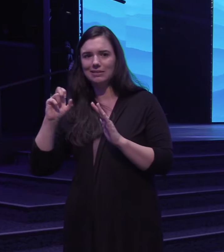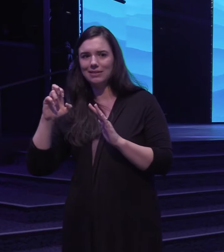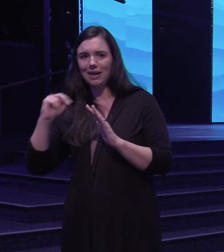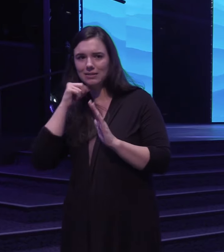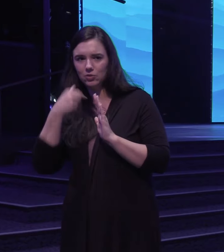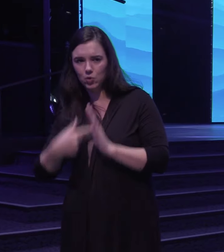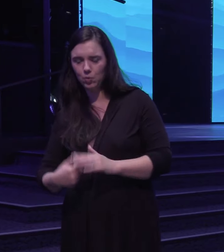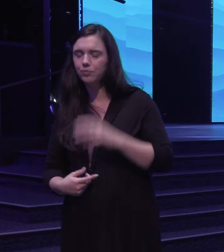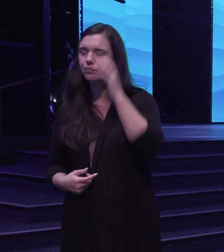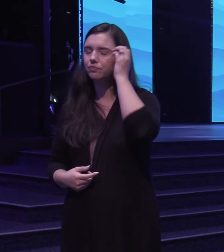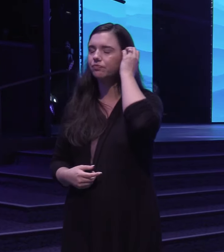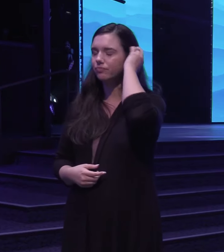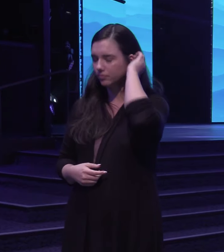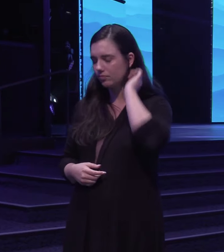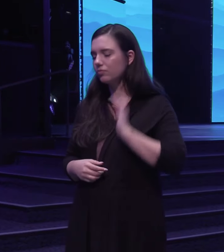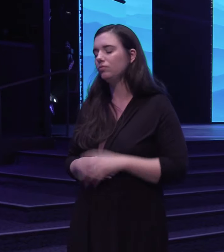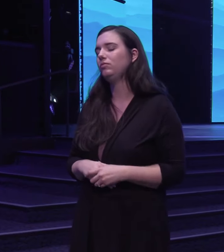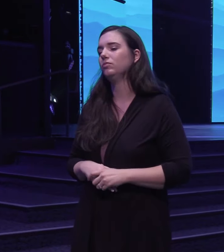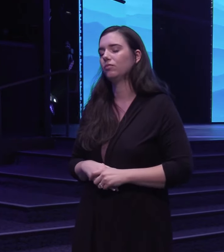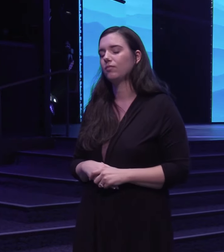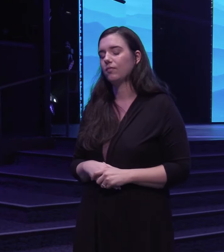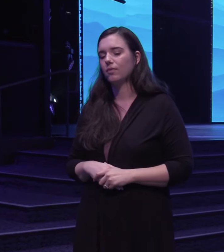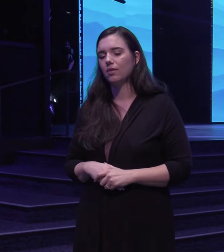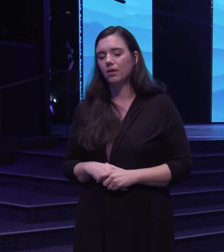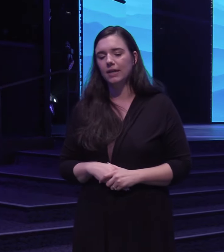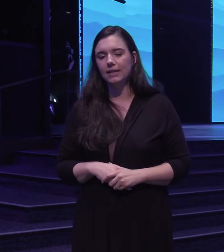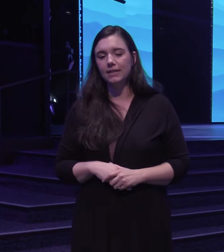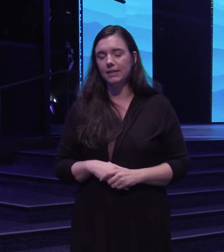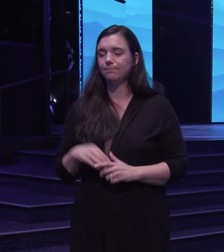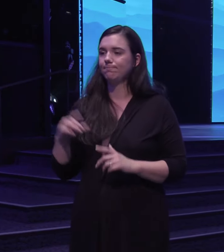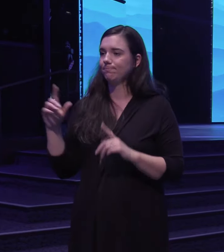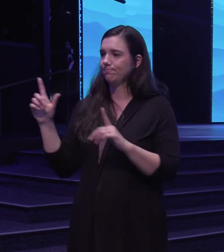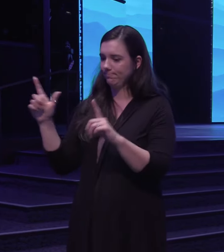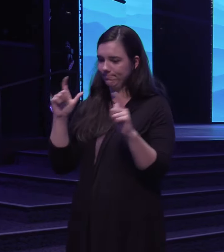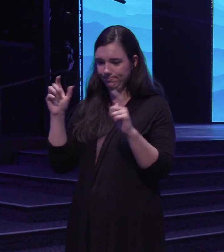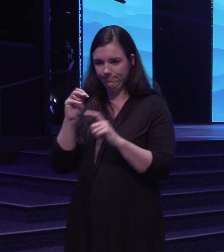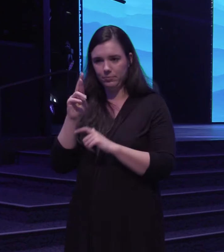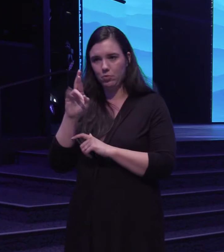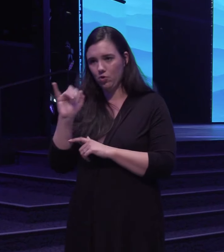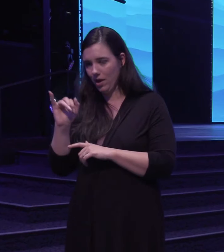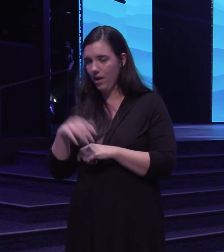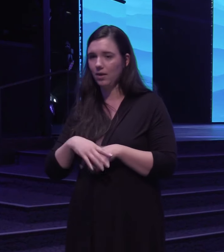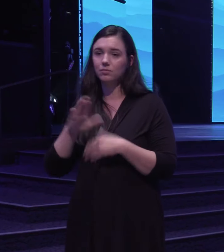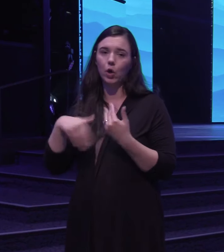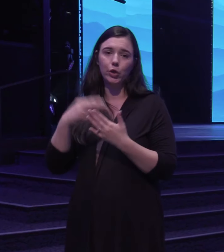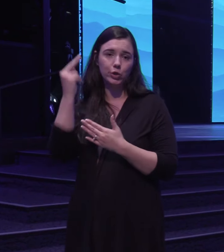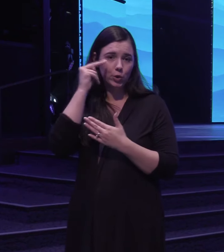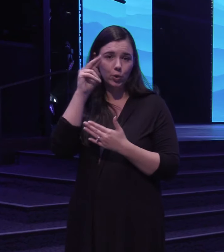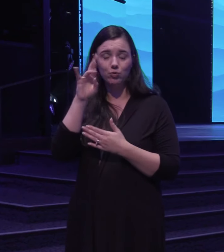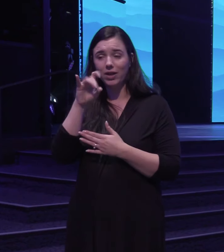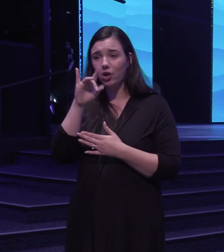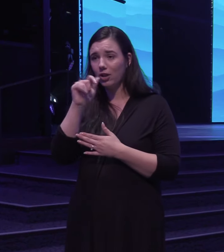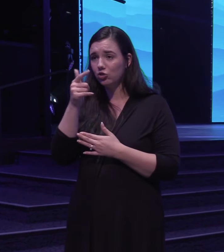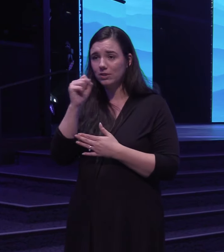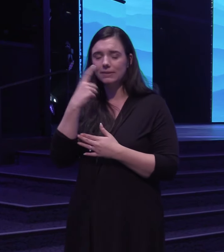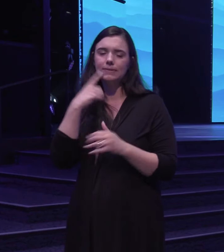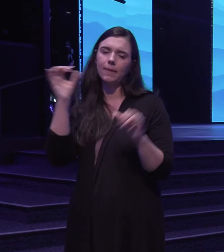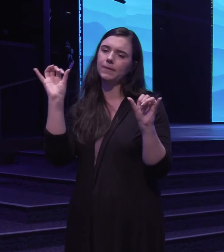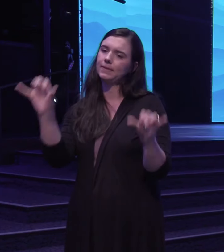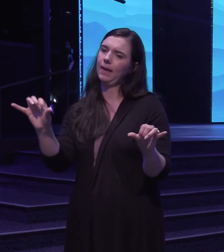us. And we did the MRI. I had all the neuroradiologists look at it. They all said the same